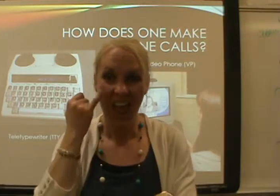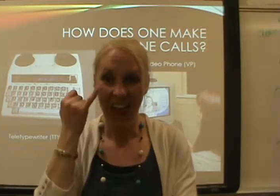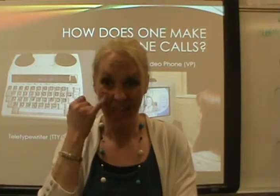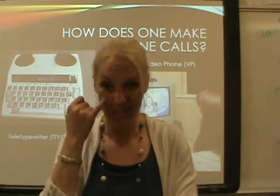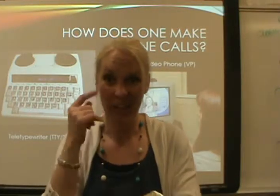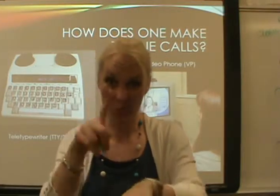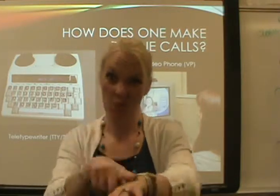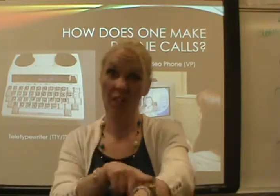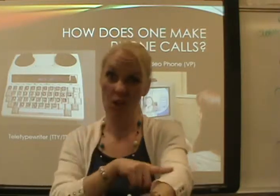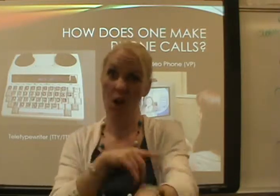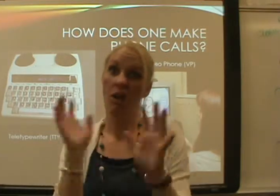If they're like really long,